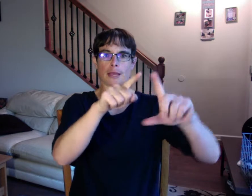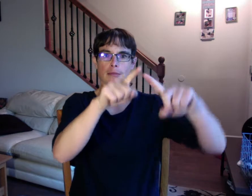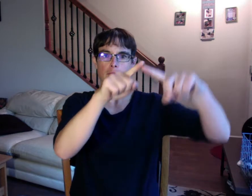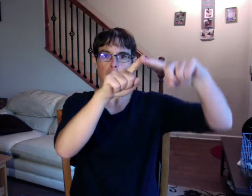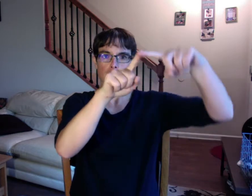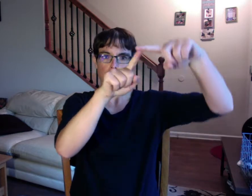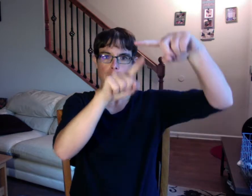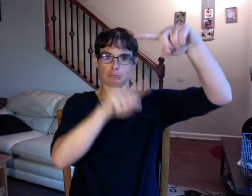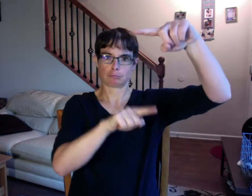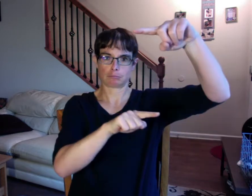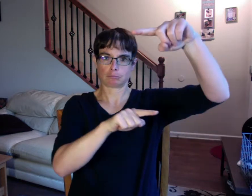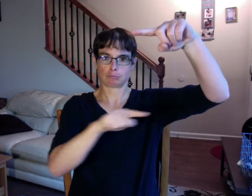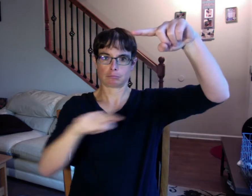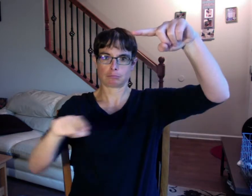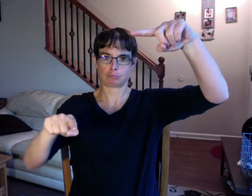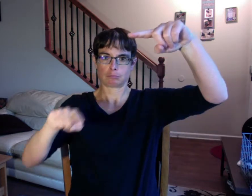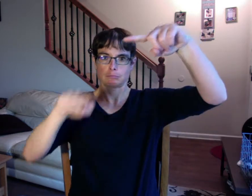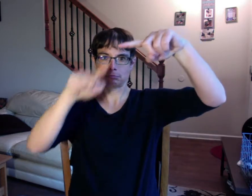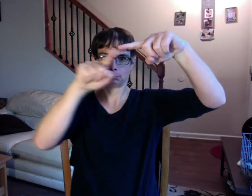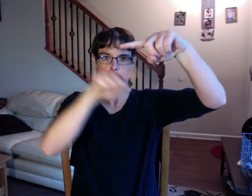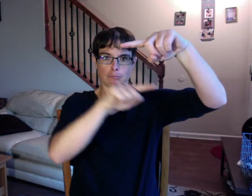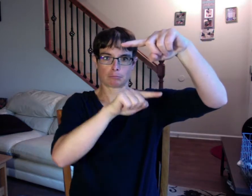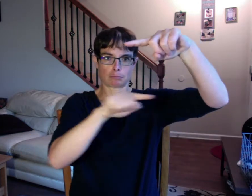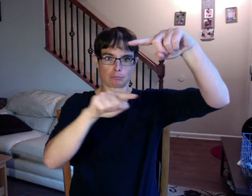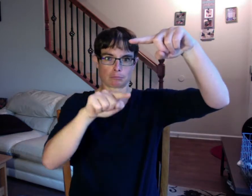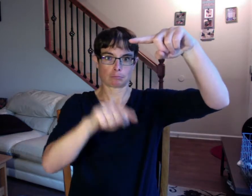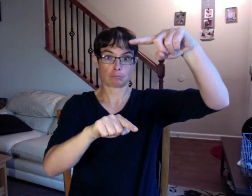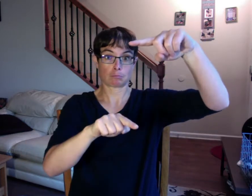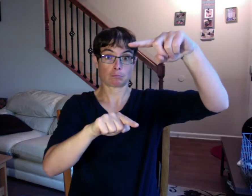Okay, here we go. Pythagoras' theorem.